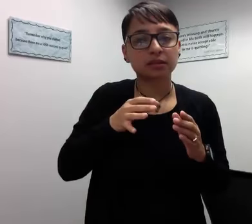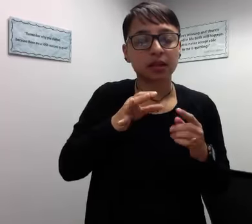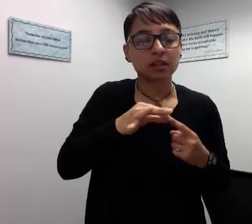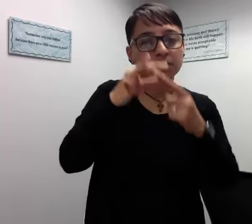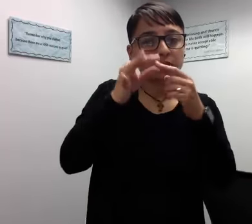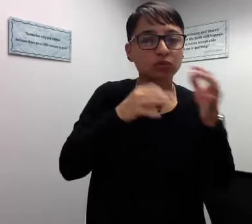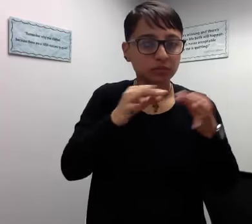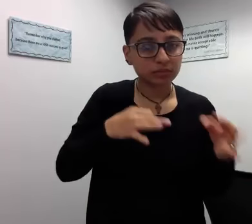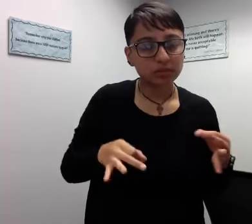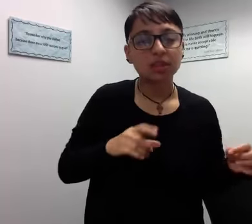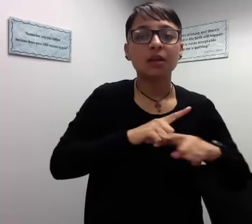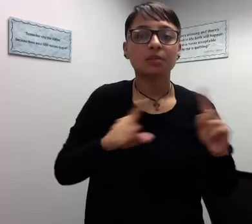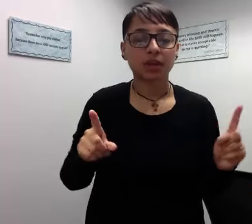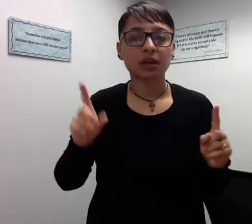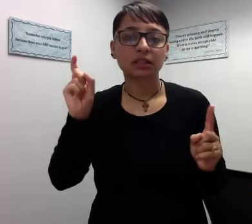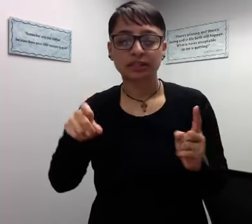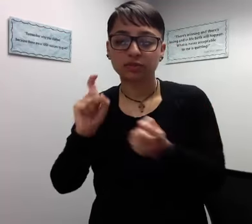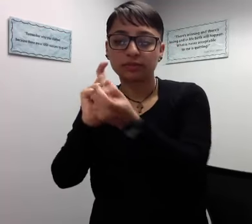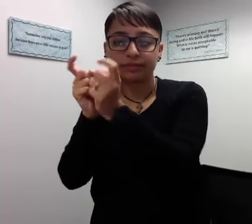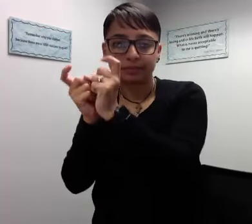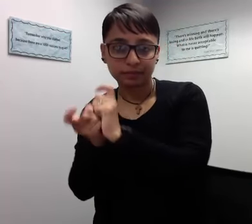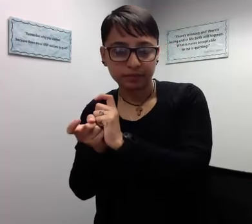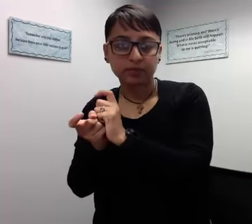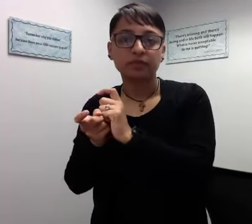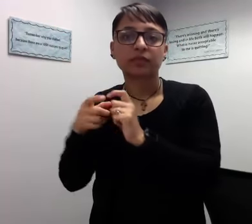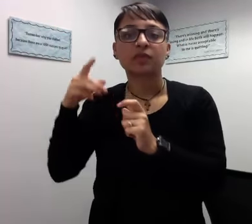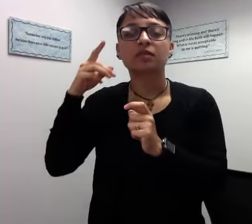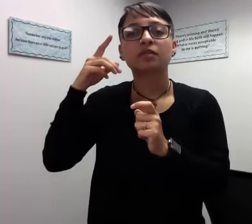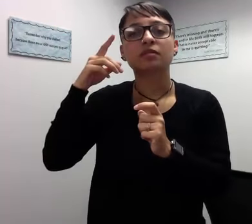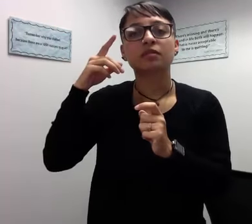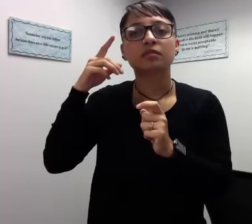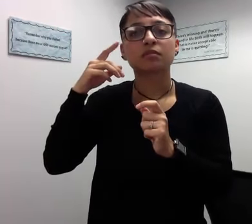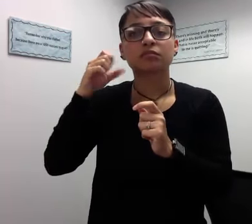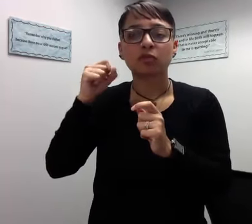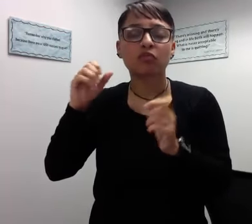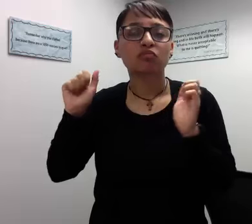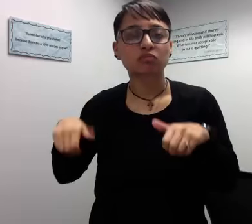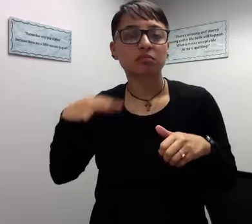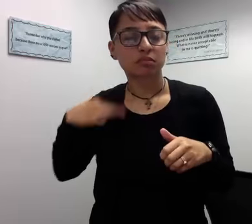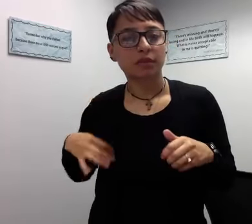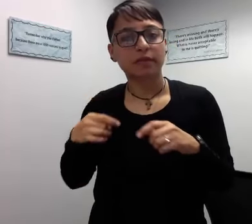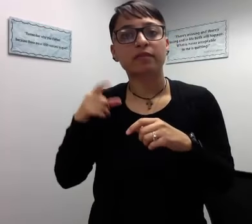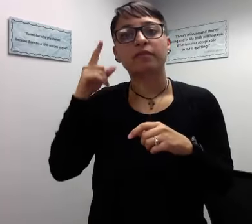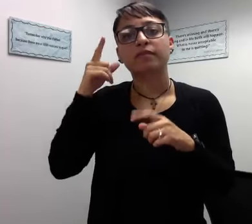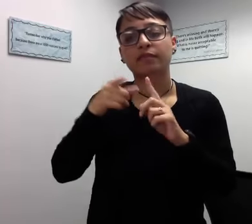some changes to get benefit from his education the same way as other kids in